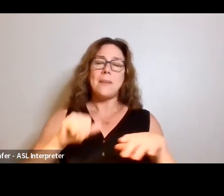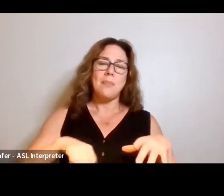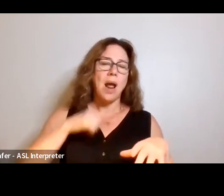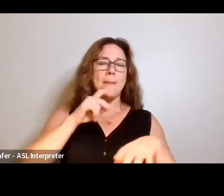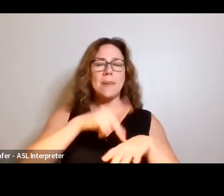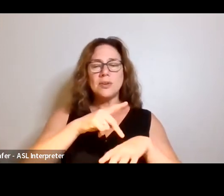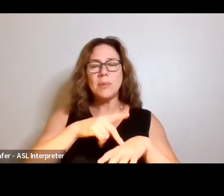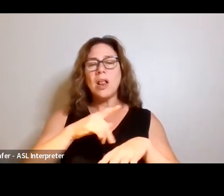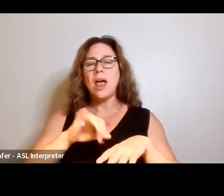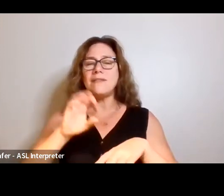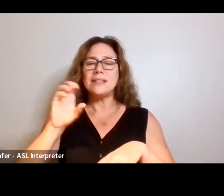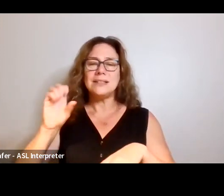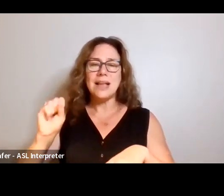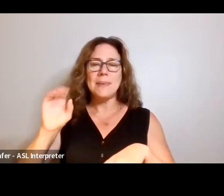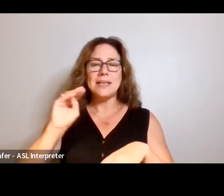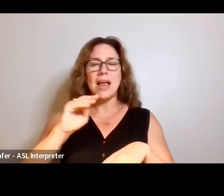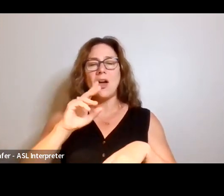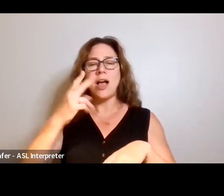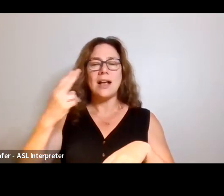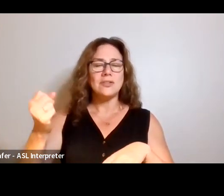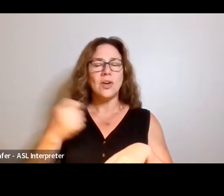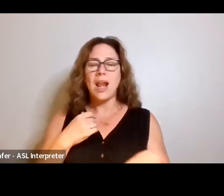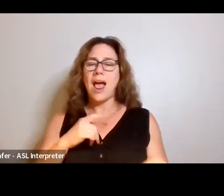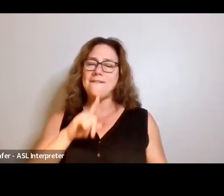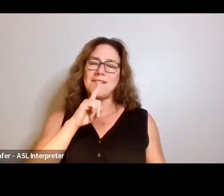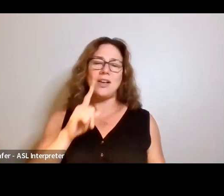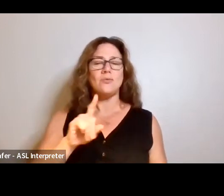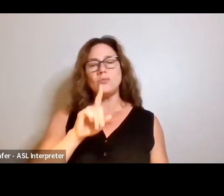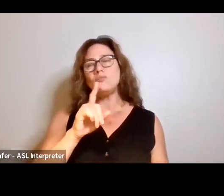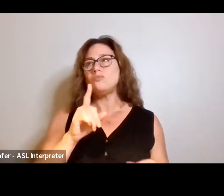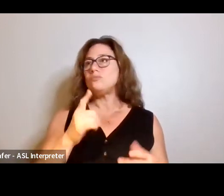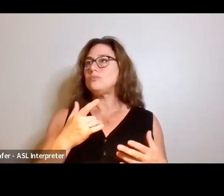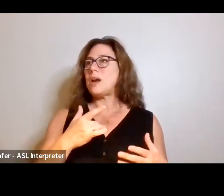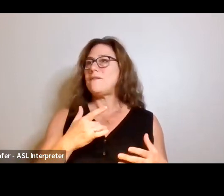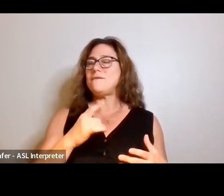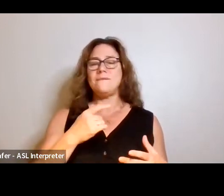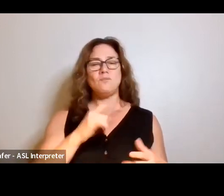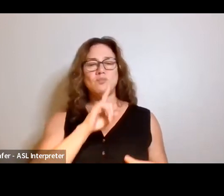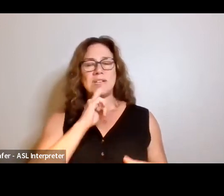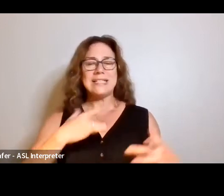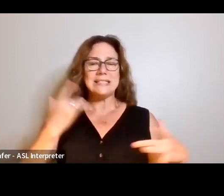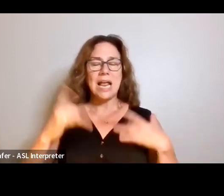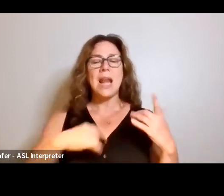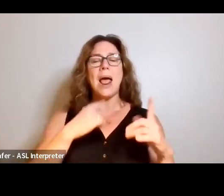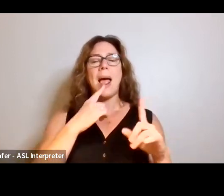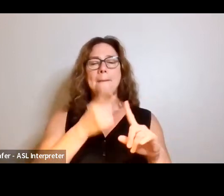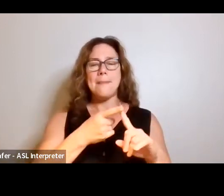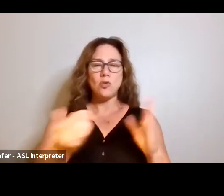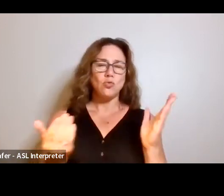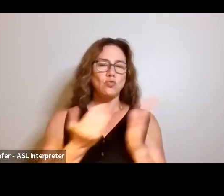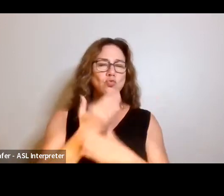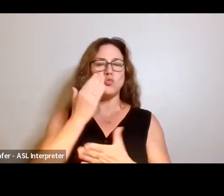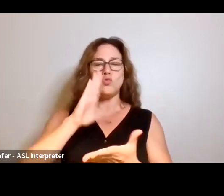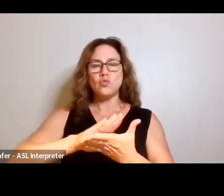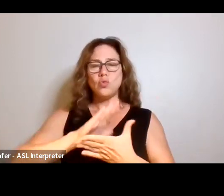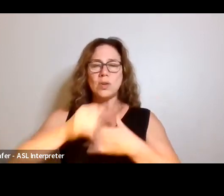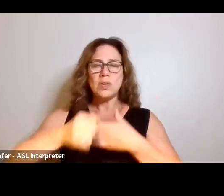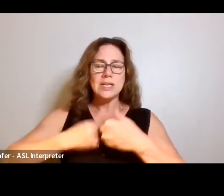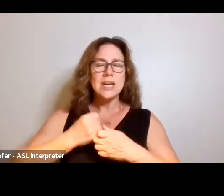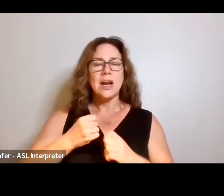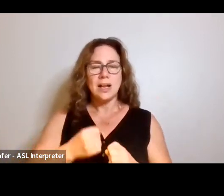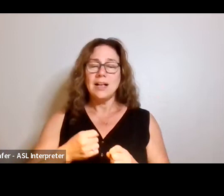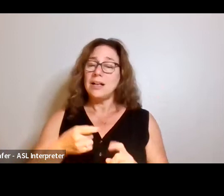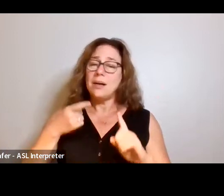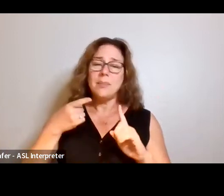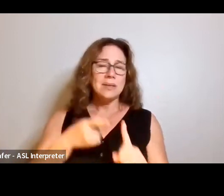and I stand before you reinvigorated and really excited about a brand new school year, especially given last